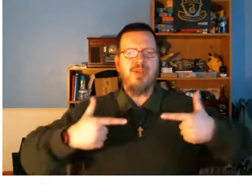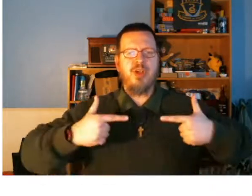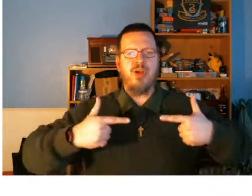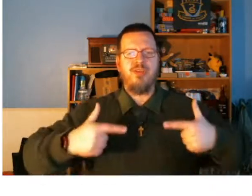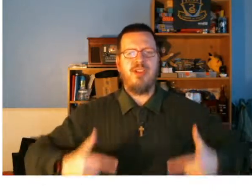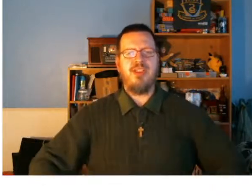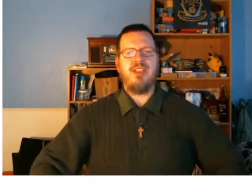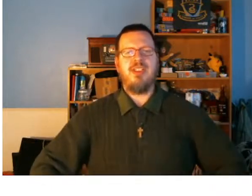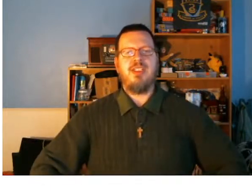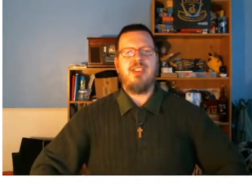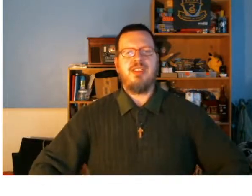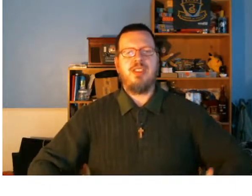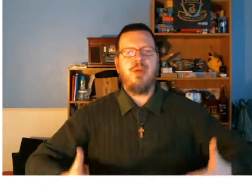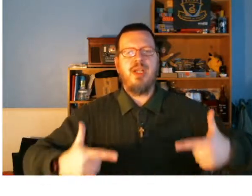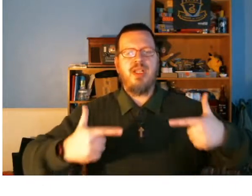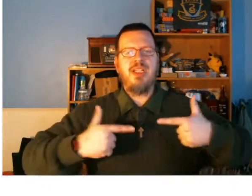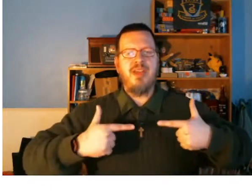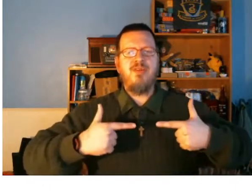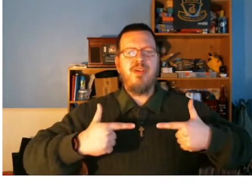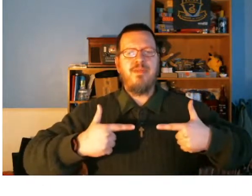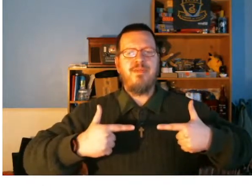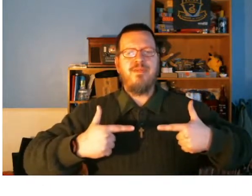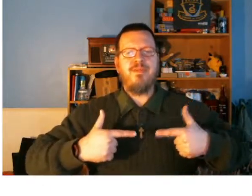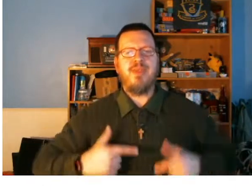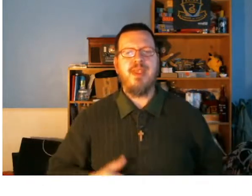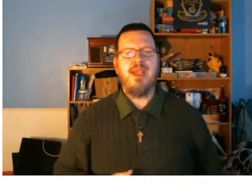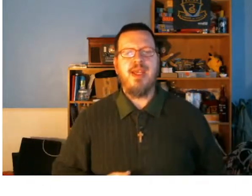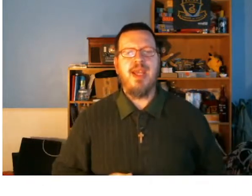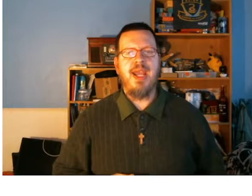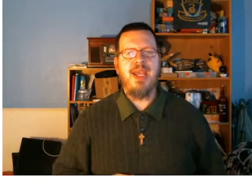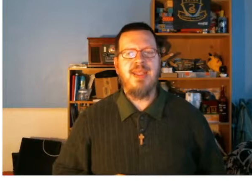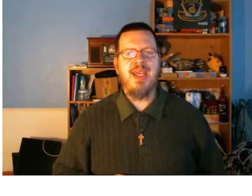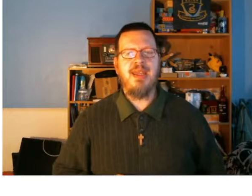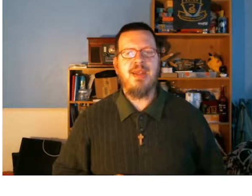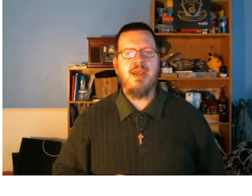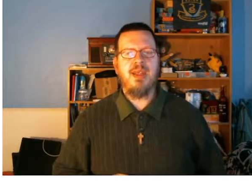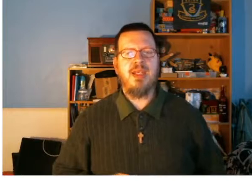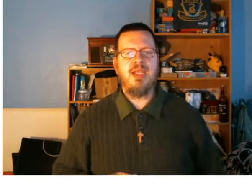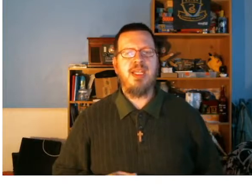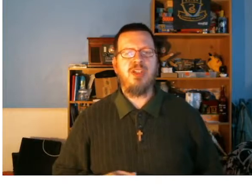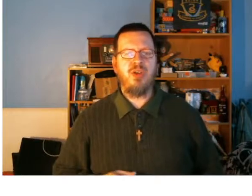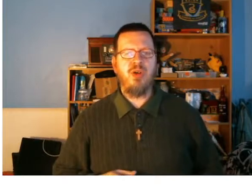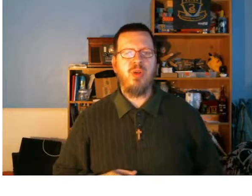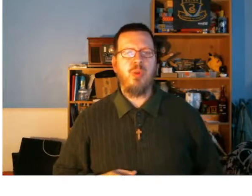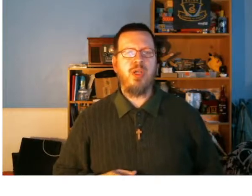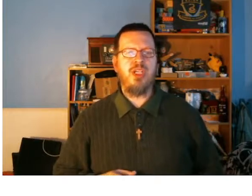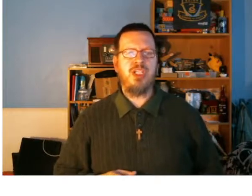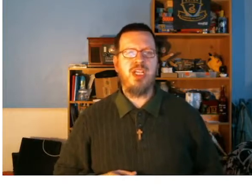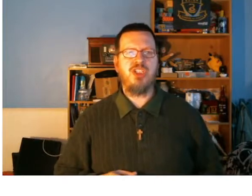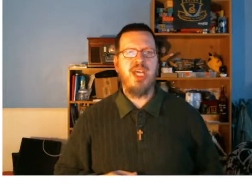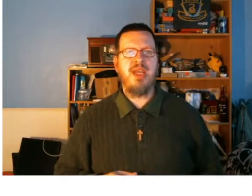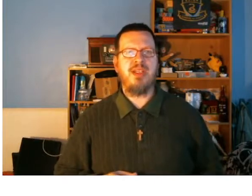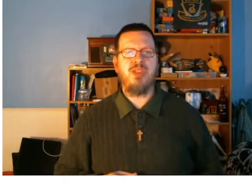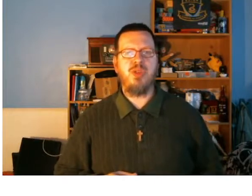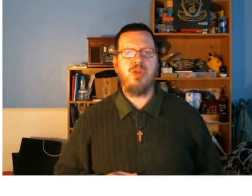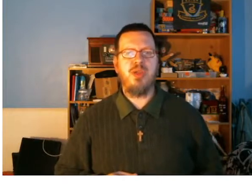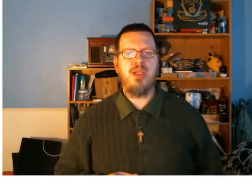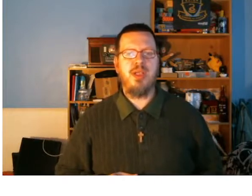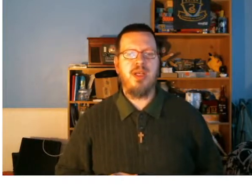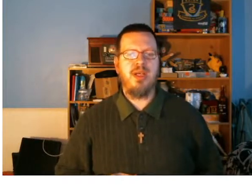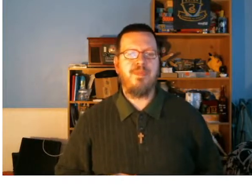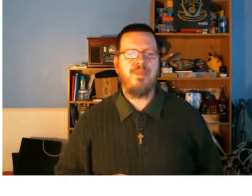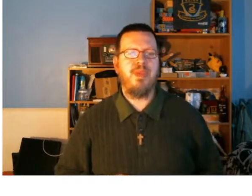little bit of a curve. So we're going to live, and then eternal, we're going to change that